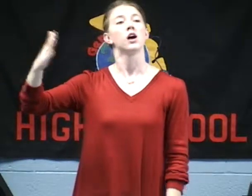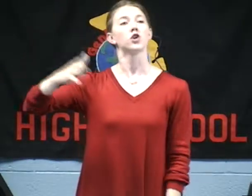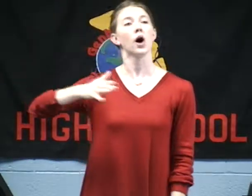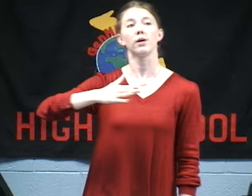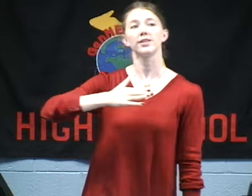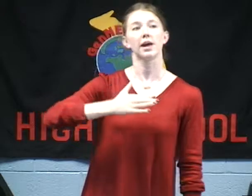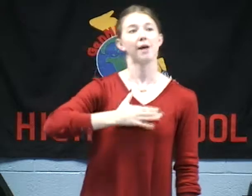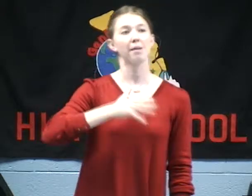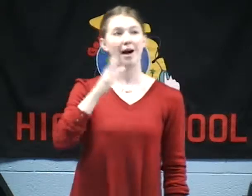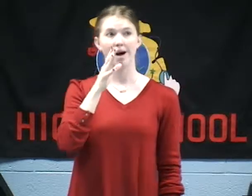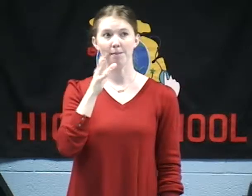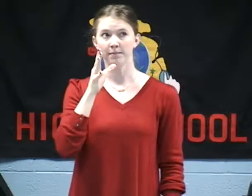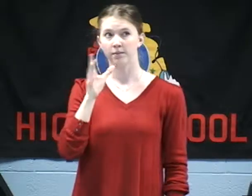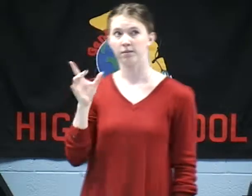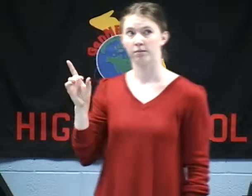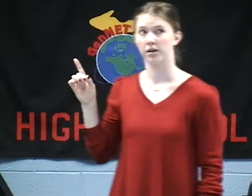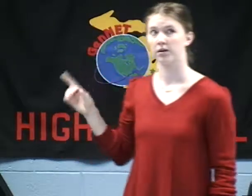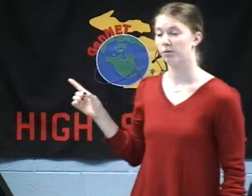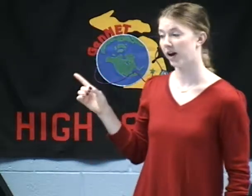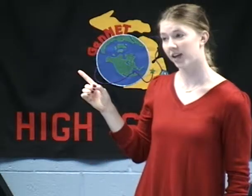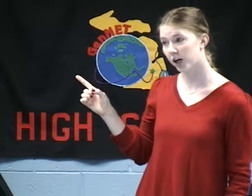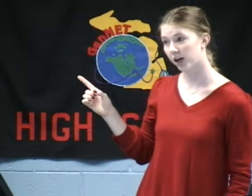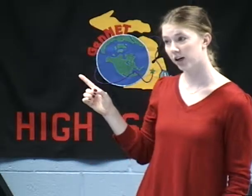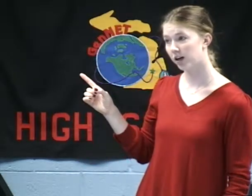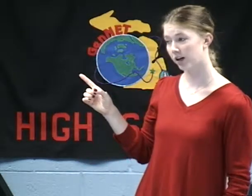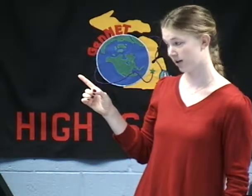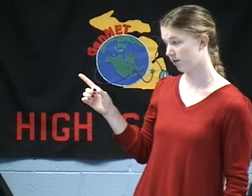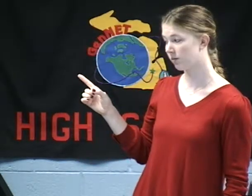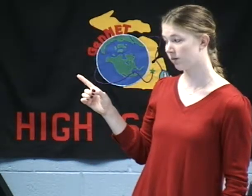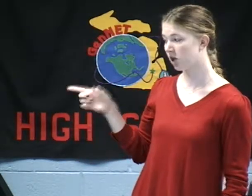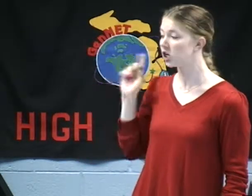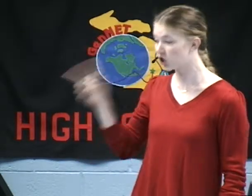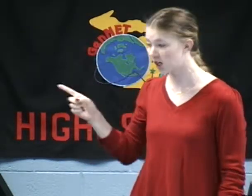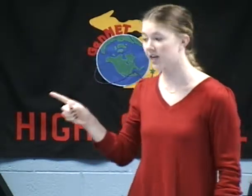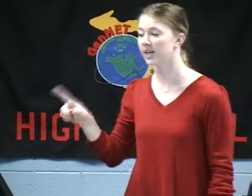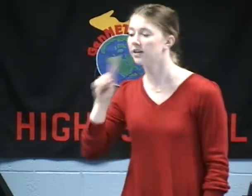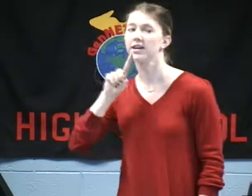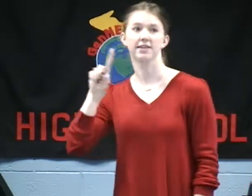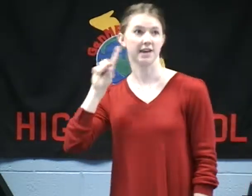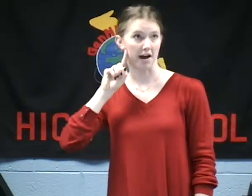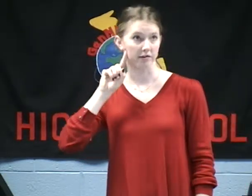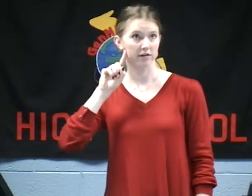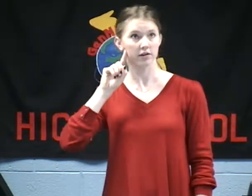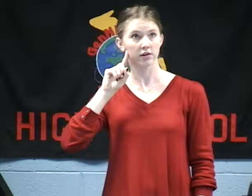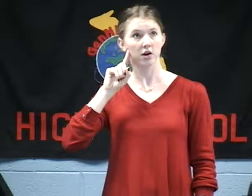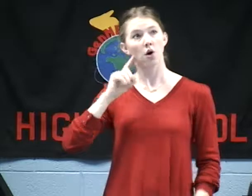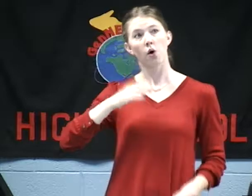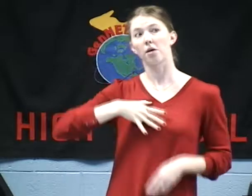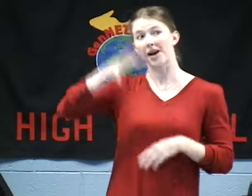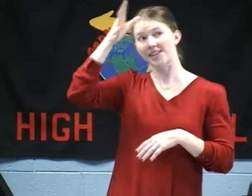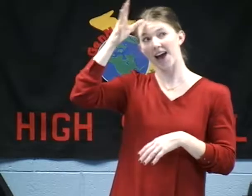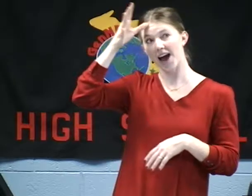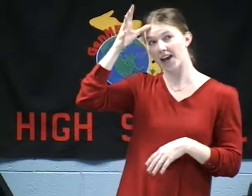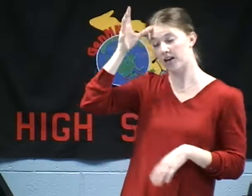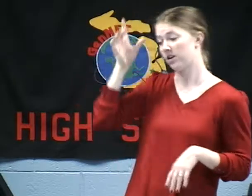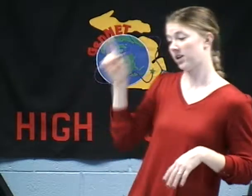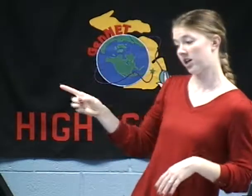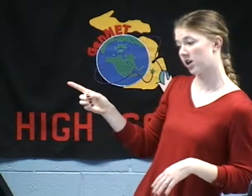So I would say my mom, right here, she is deaf. Or my dad,